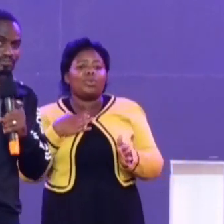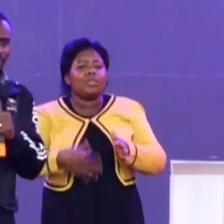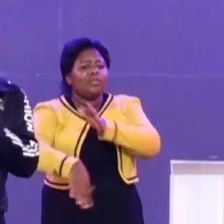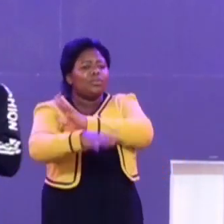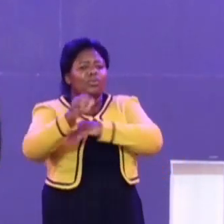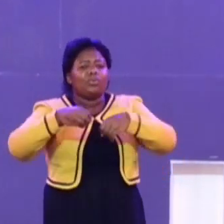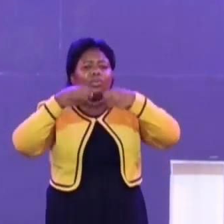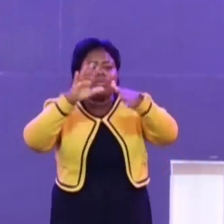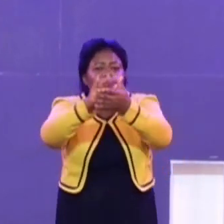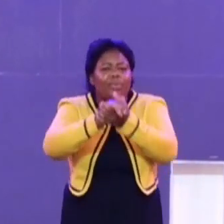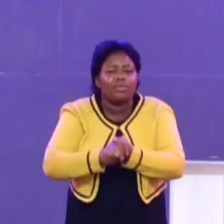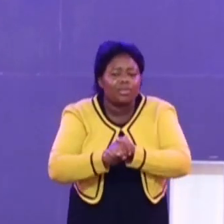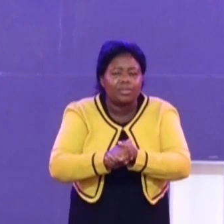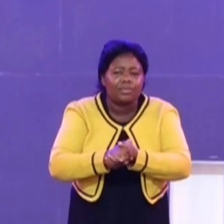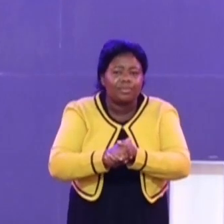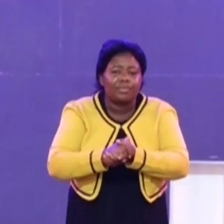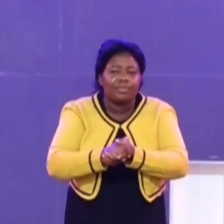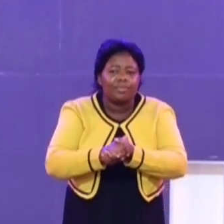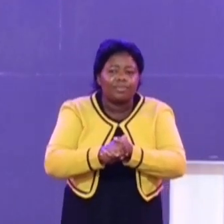example, if you want the Lord to give you a